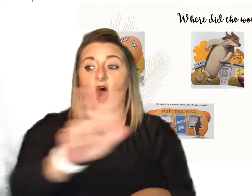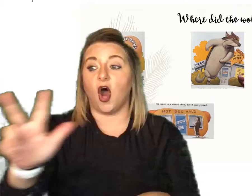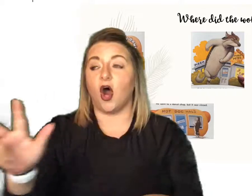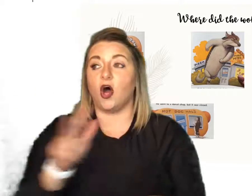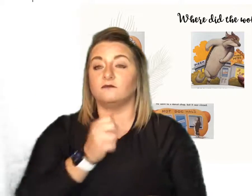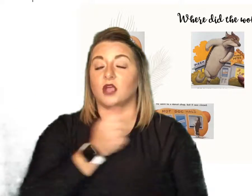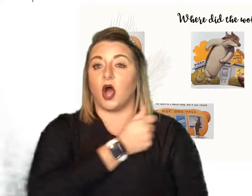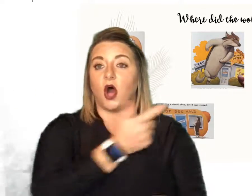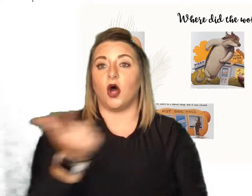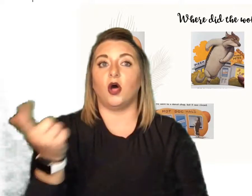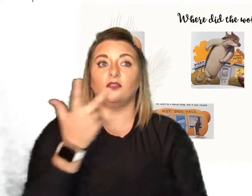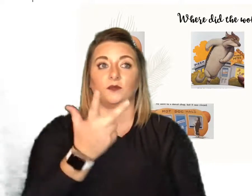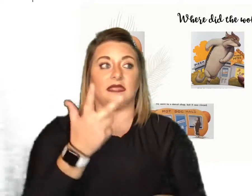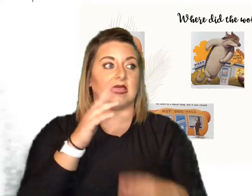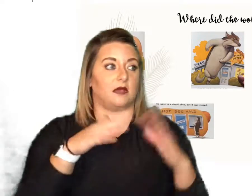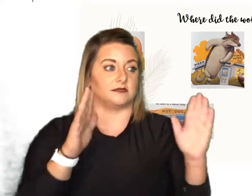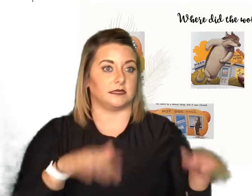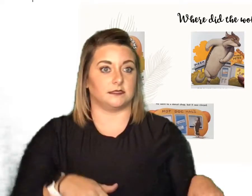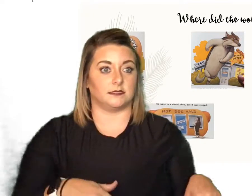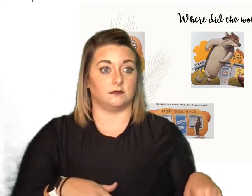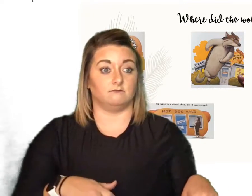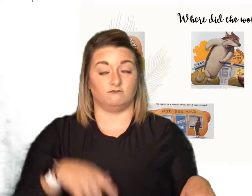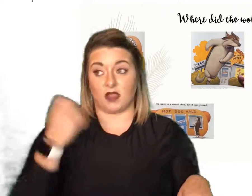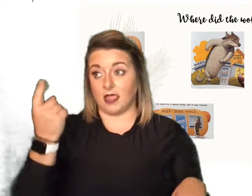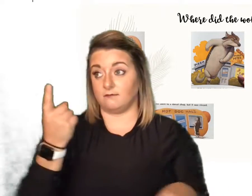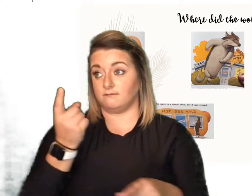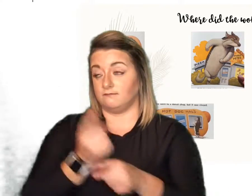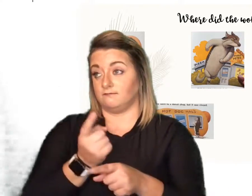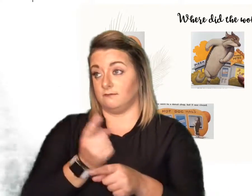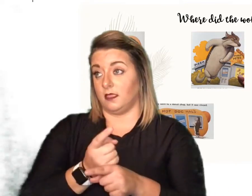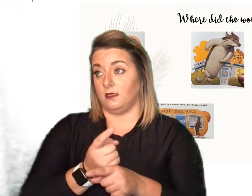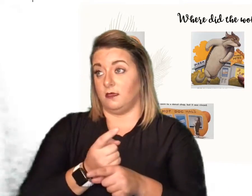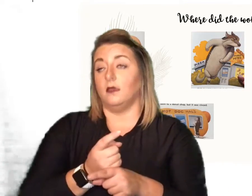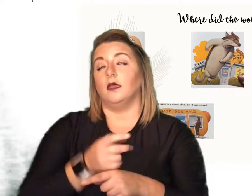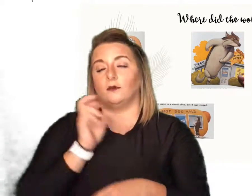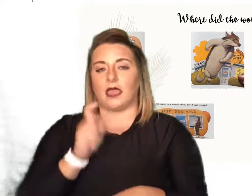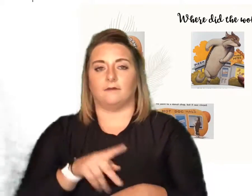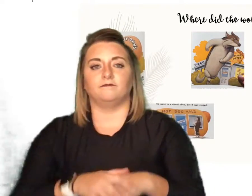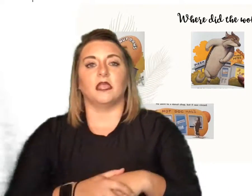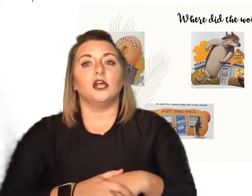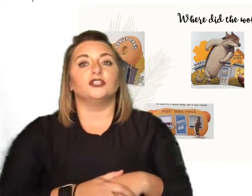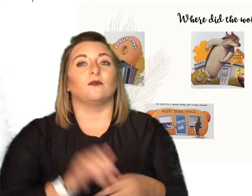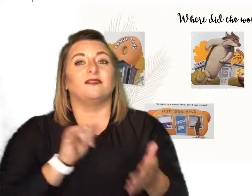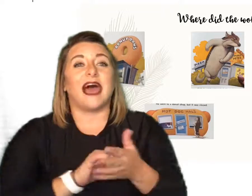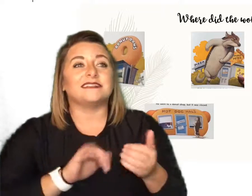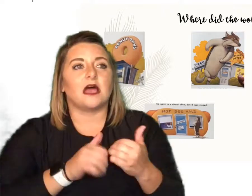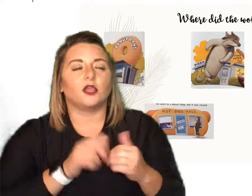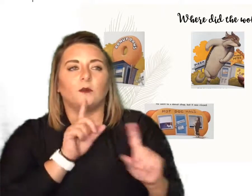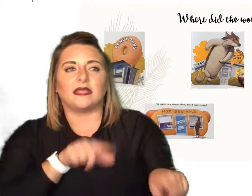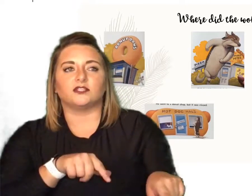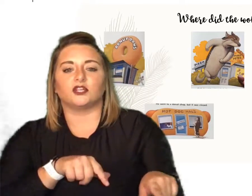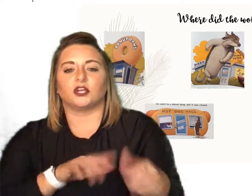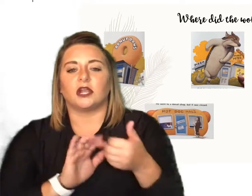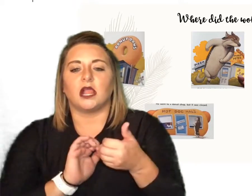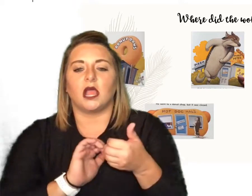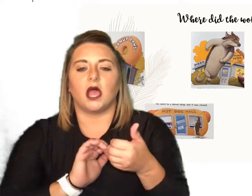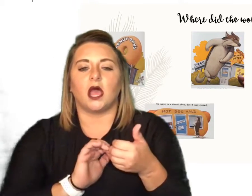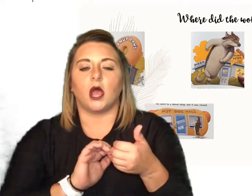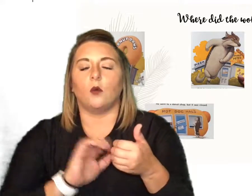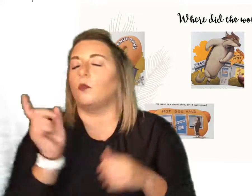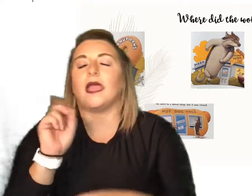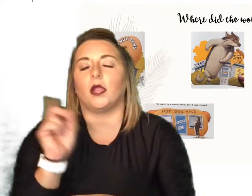went to all 3 houses, right? Okay, so that's how you